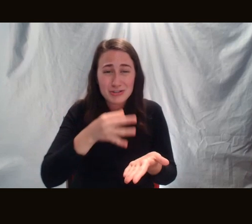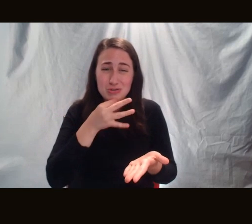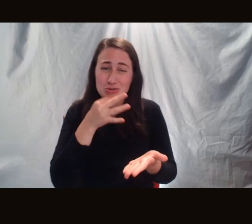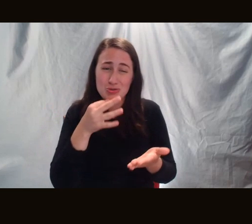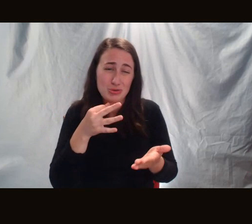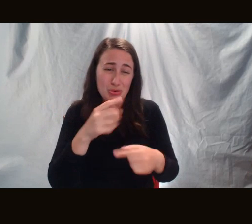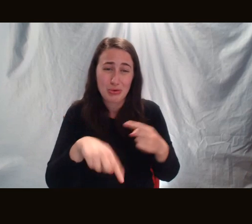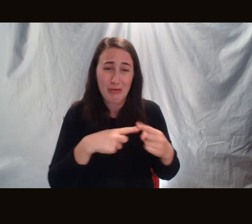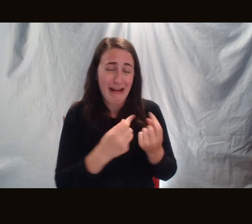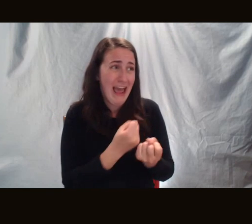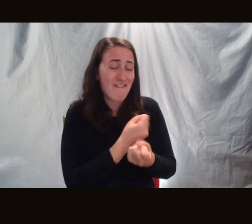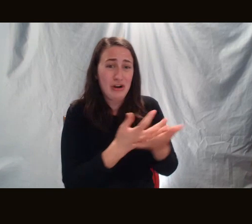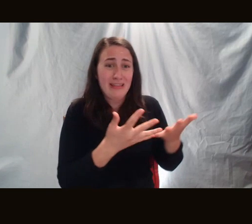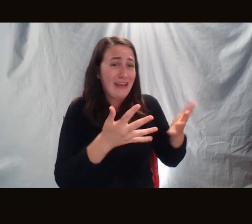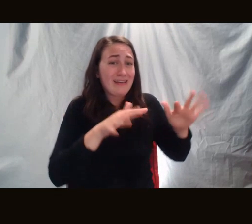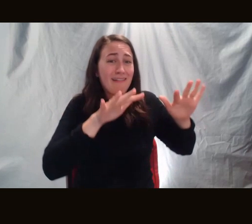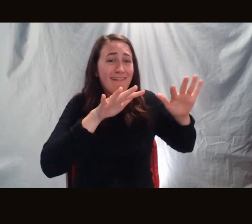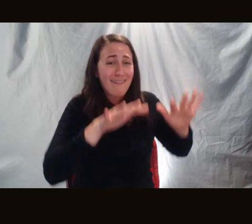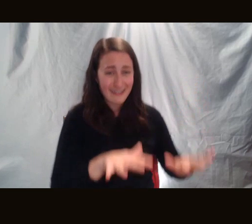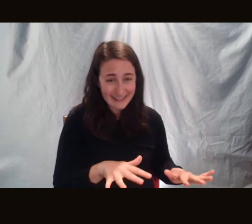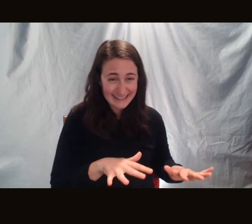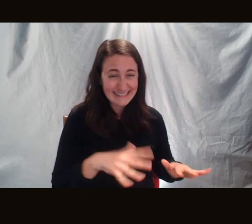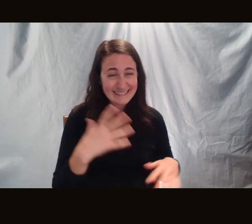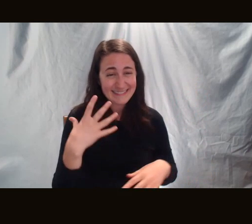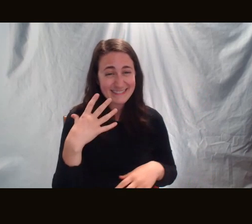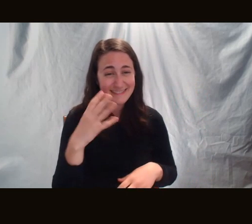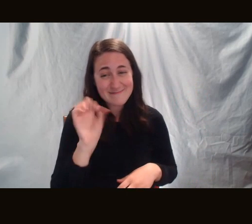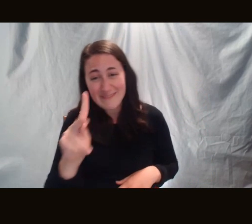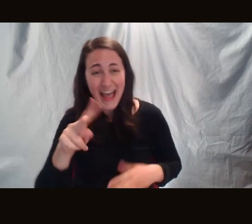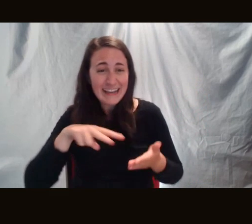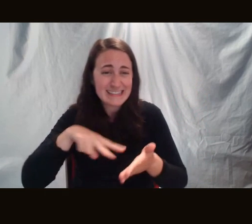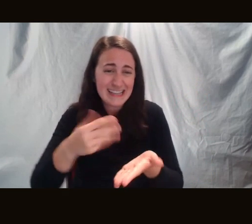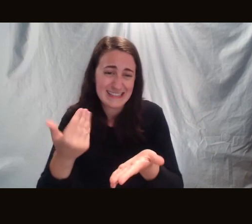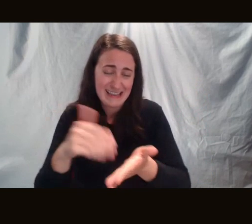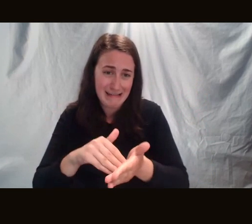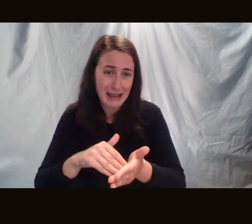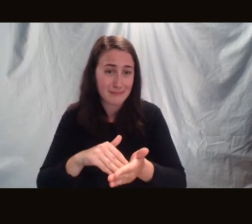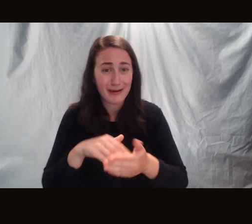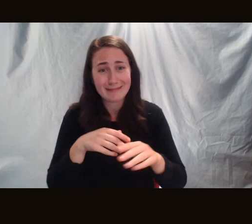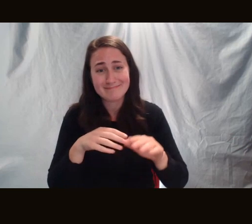this craziness is over. But in the meantime, just have fun,